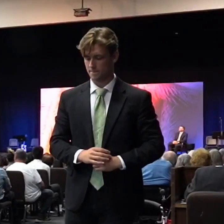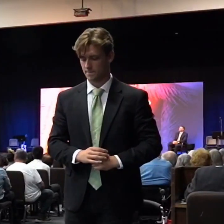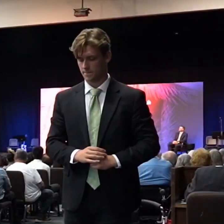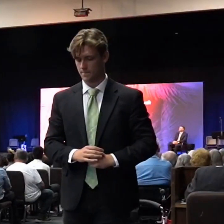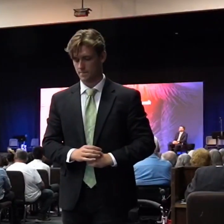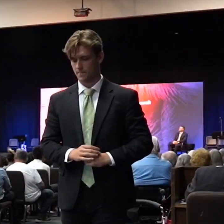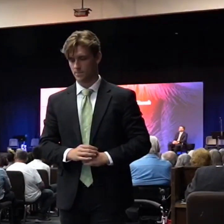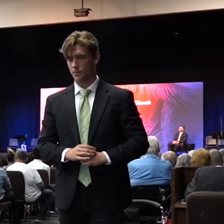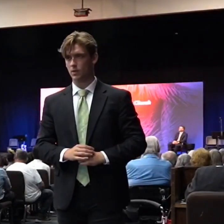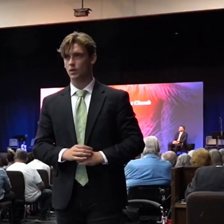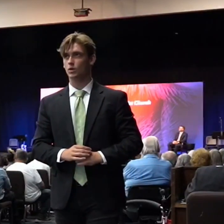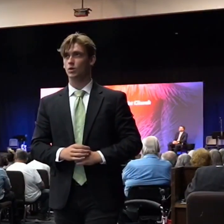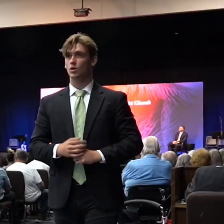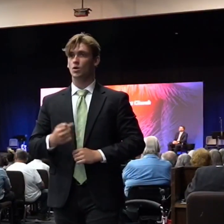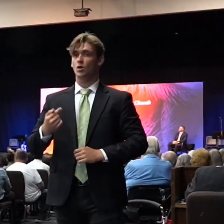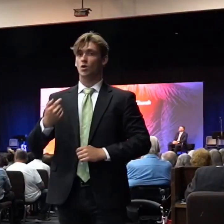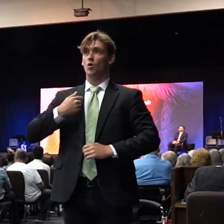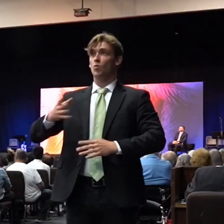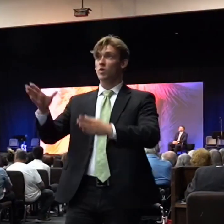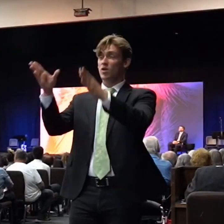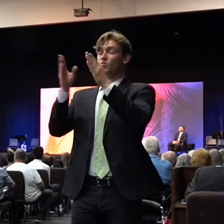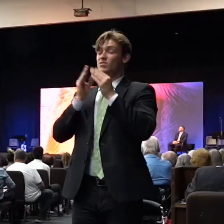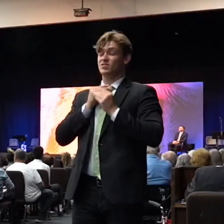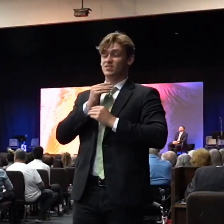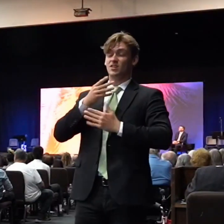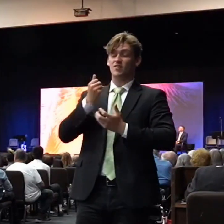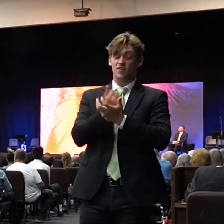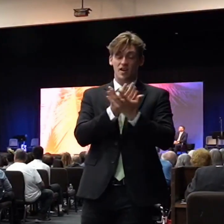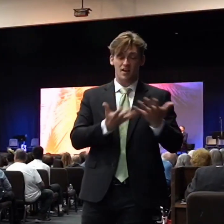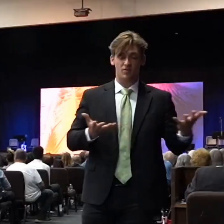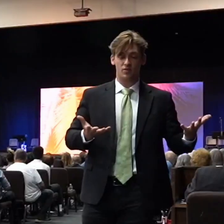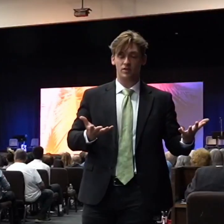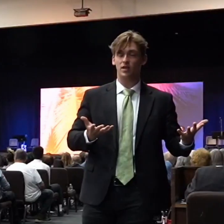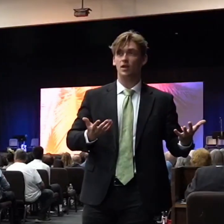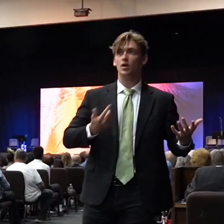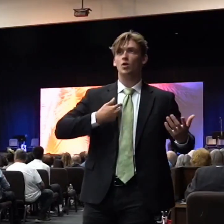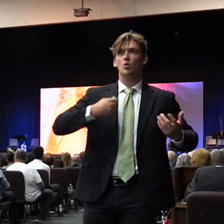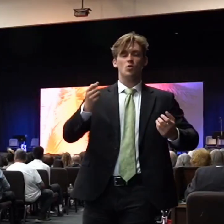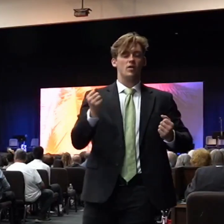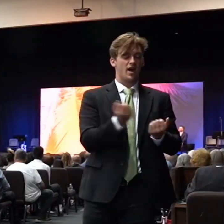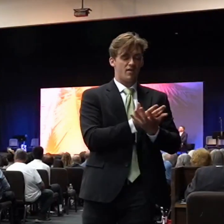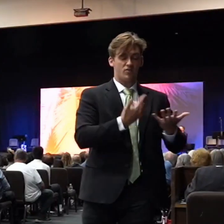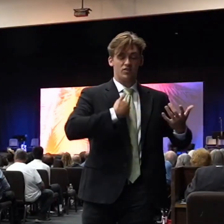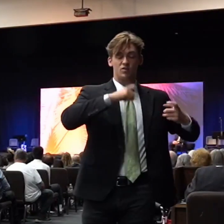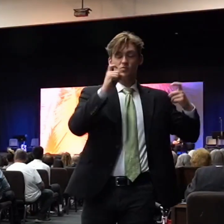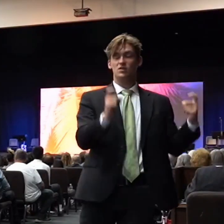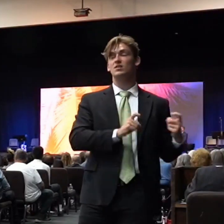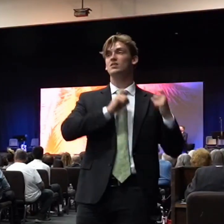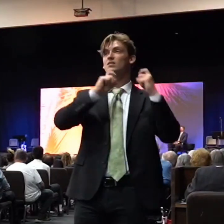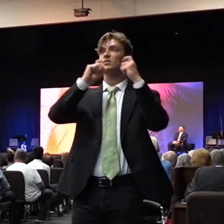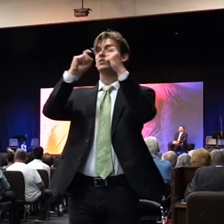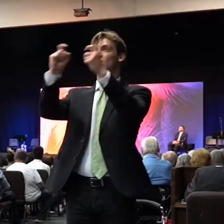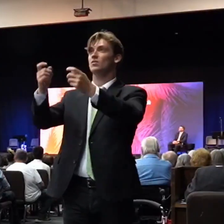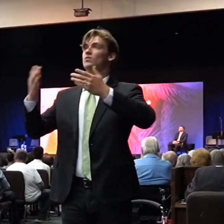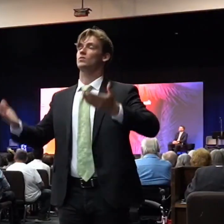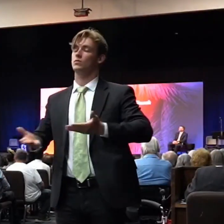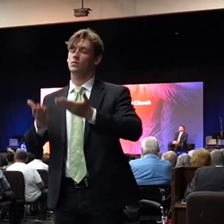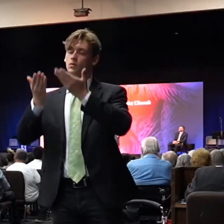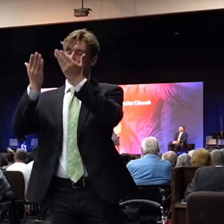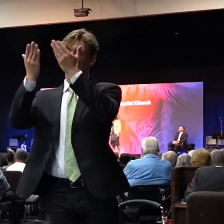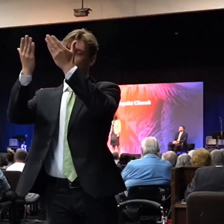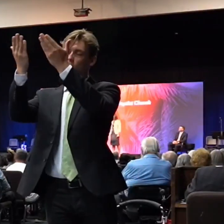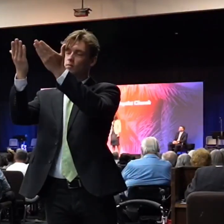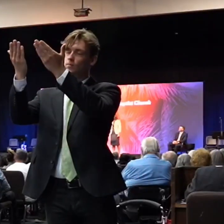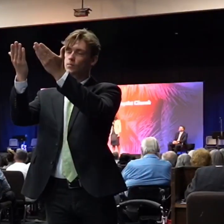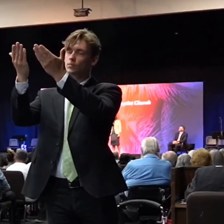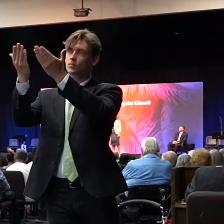For from you are all things, and to you are all things. You